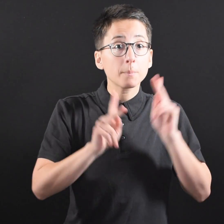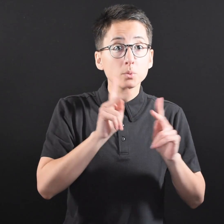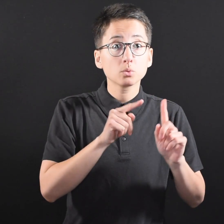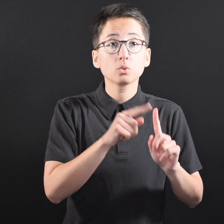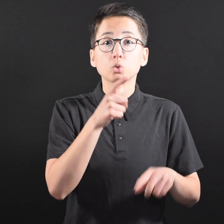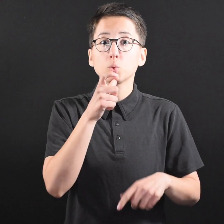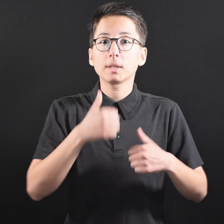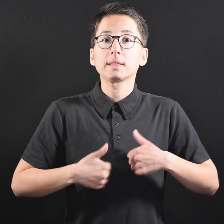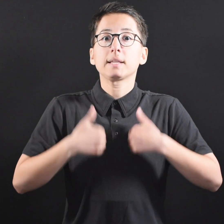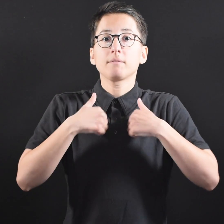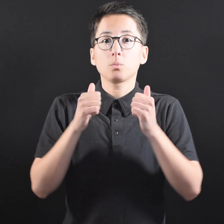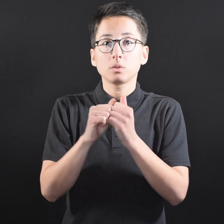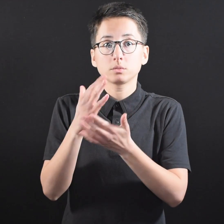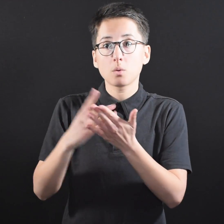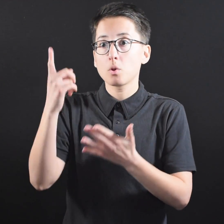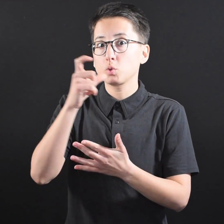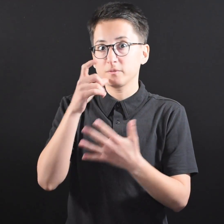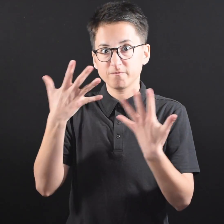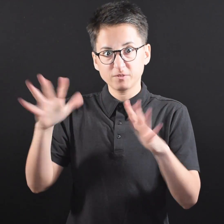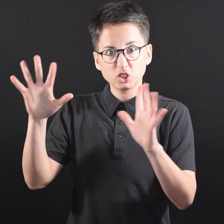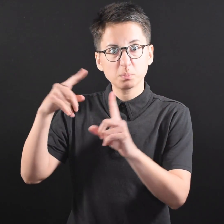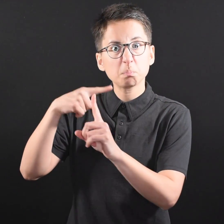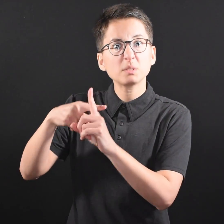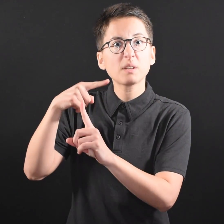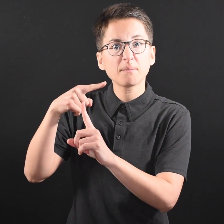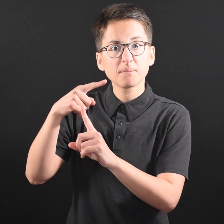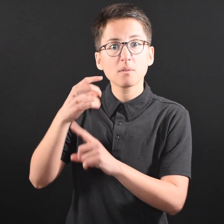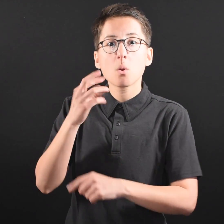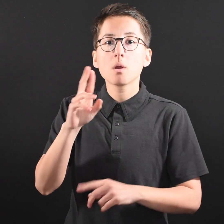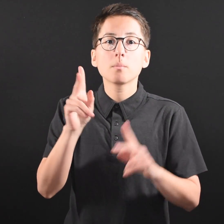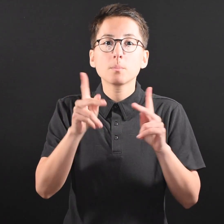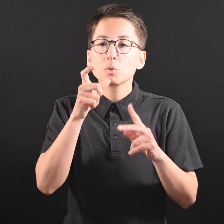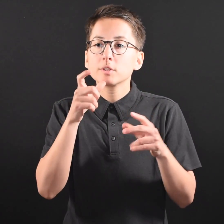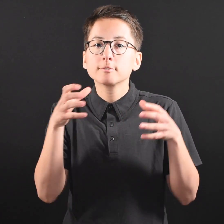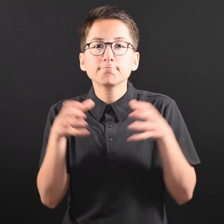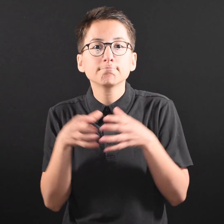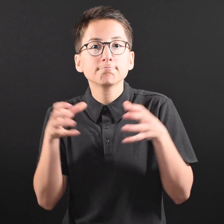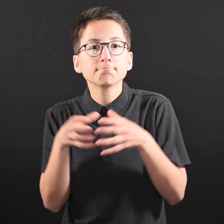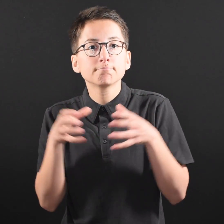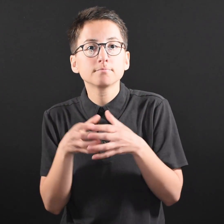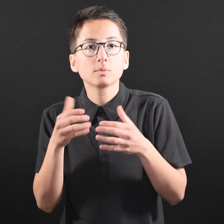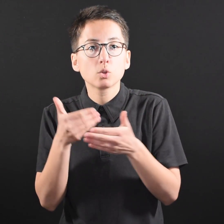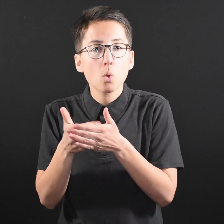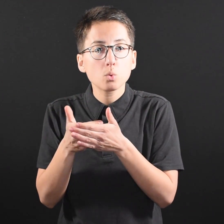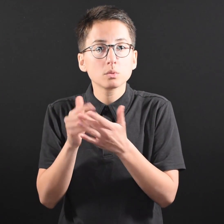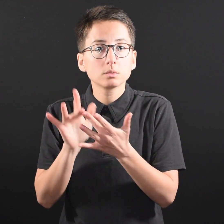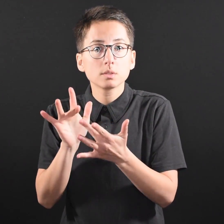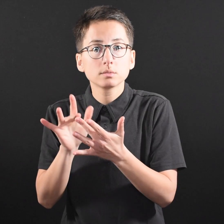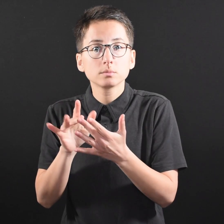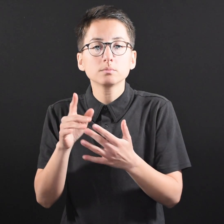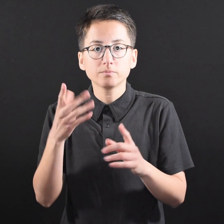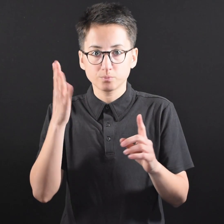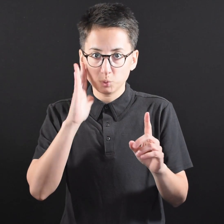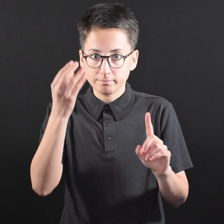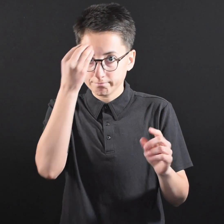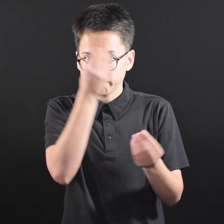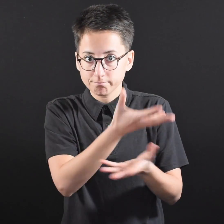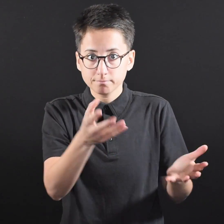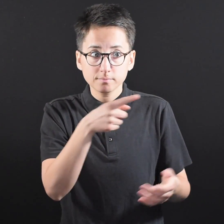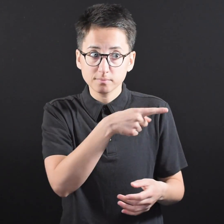People who live with someone who tested positive and other close contacts are told they may have been exposed and should